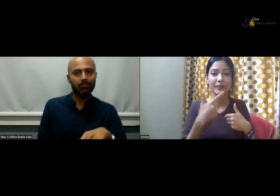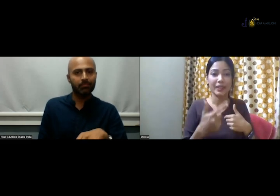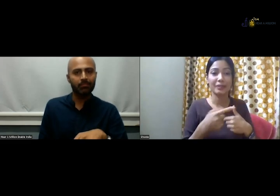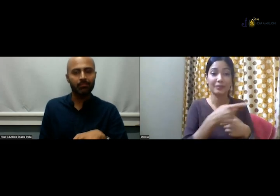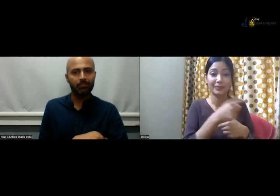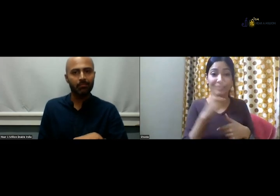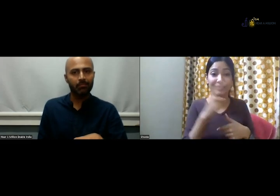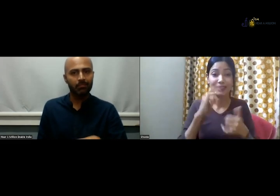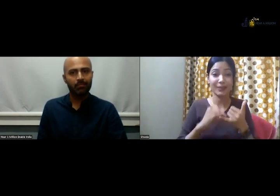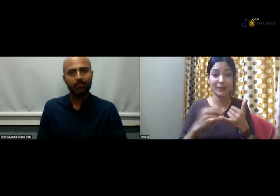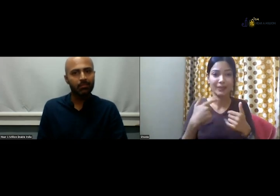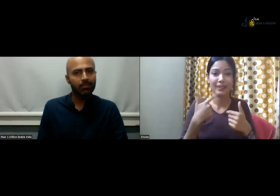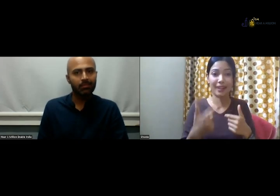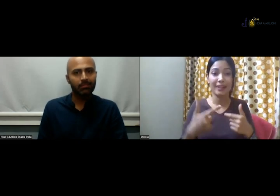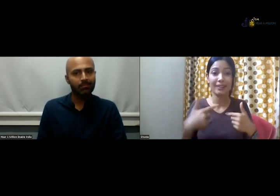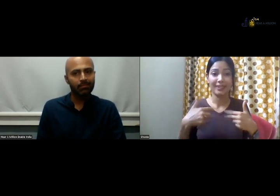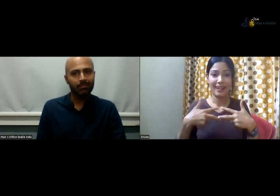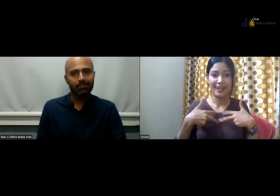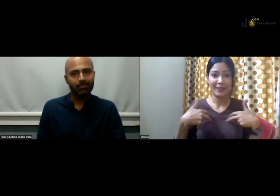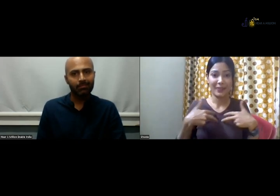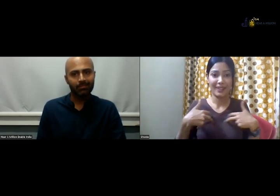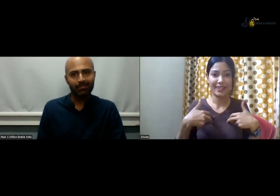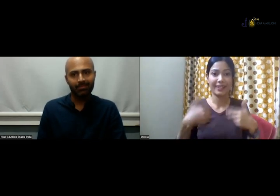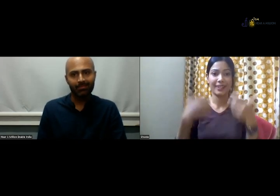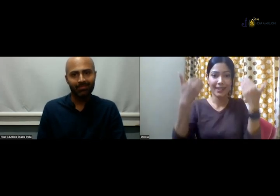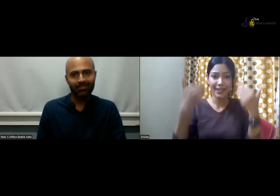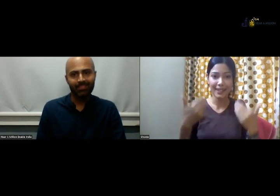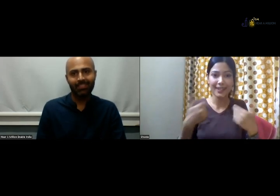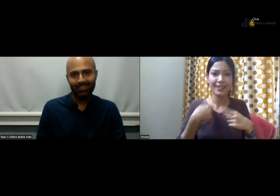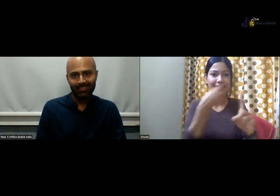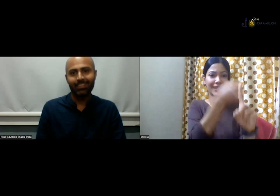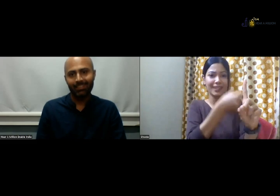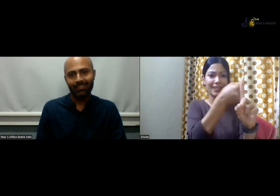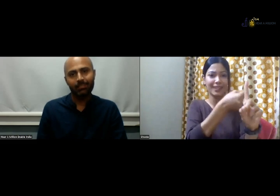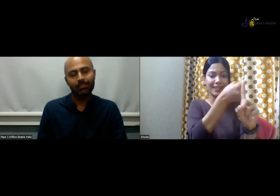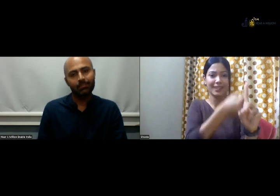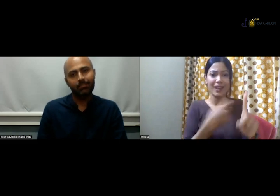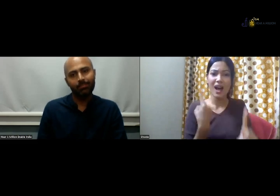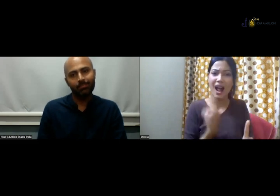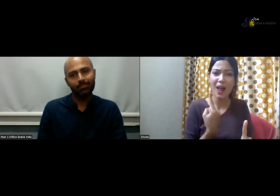Yes. You have just 1 minute more, Shweta, to share here.